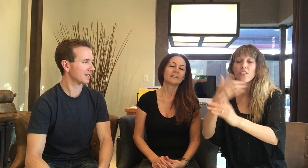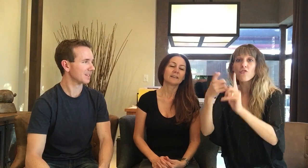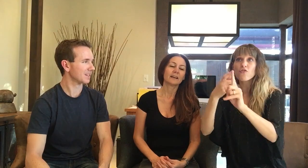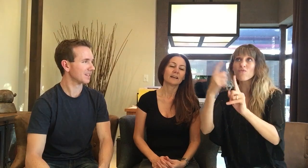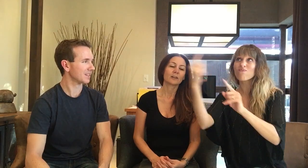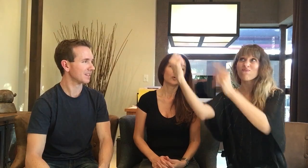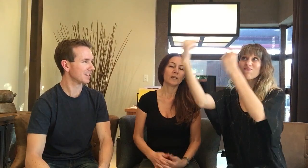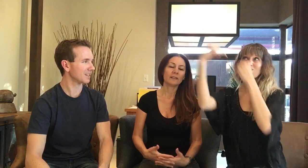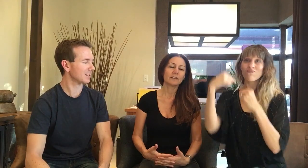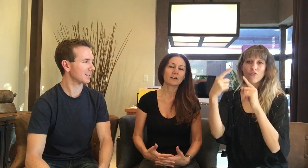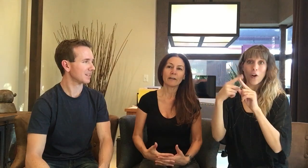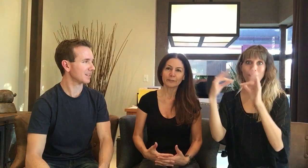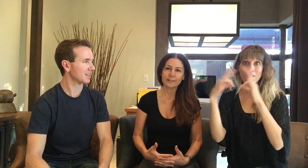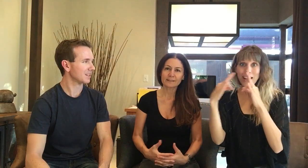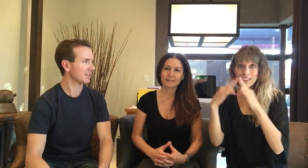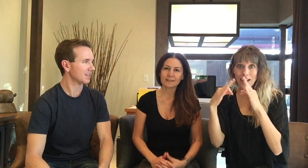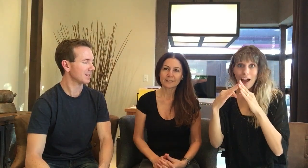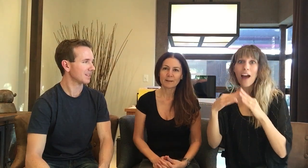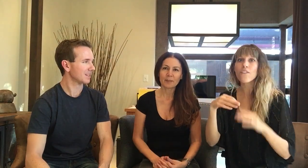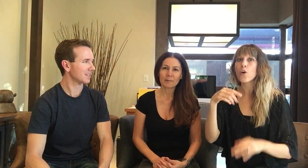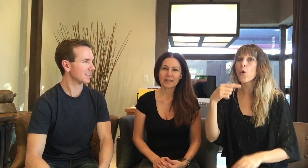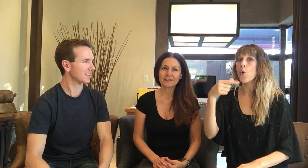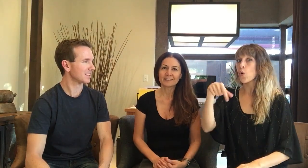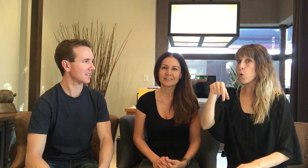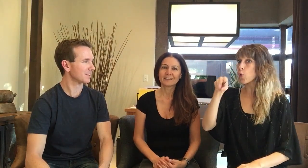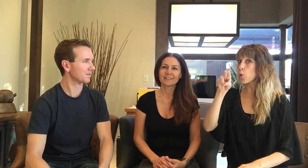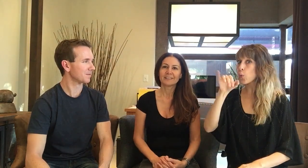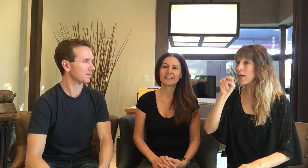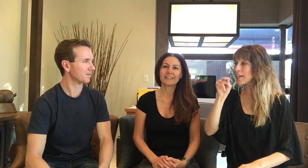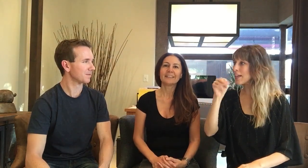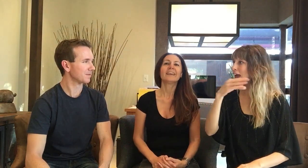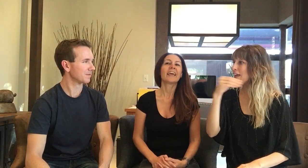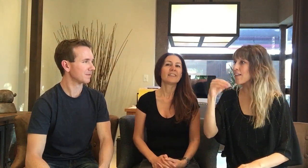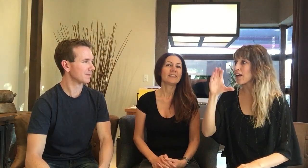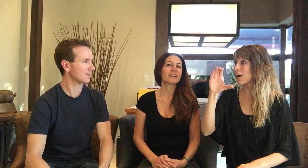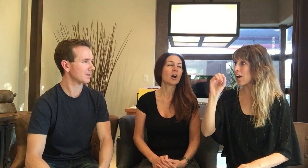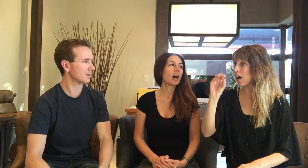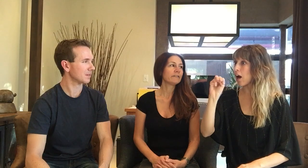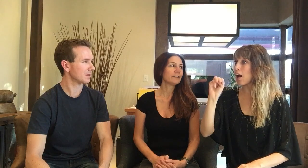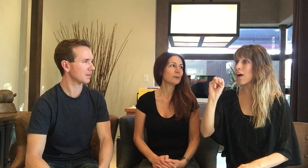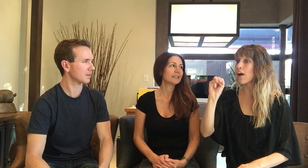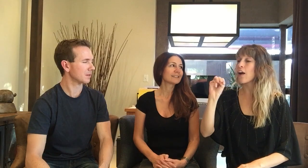and Quinn and the Confluence is the name of that band. Quinn And the Confluence.